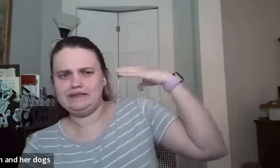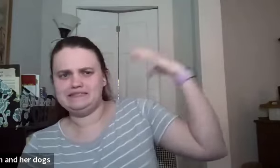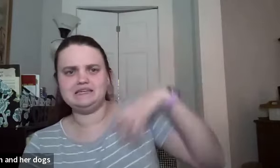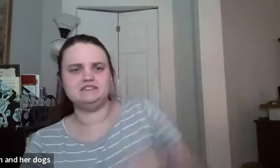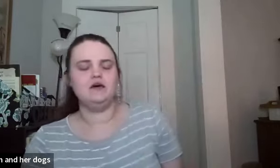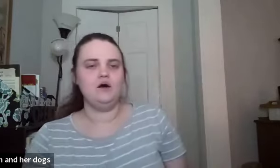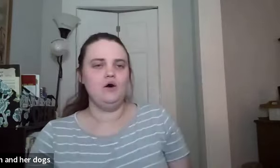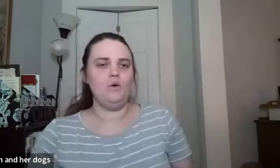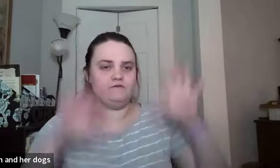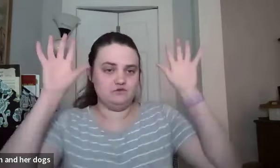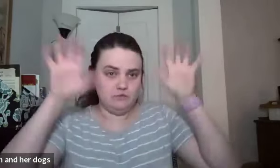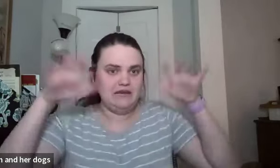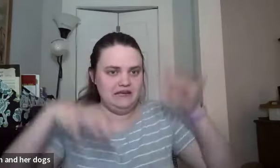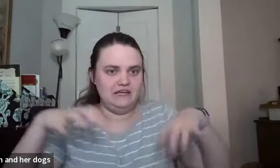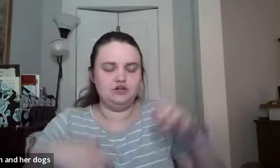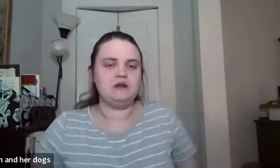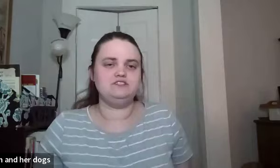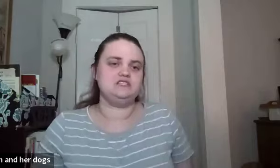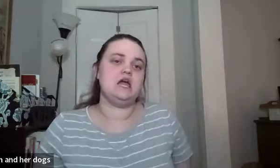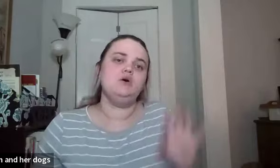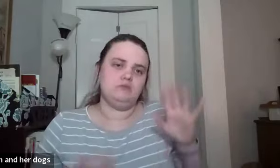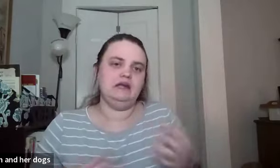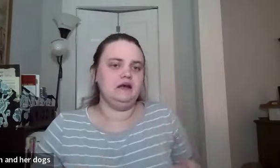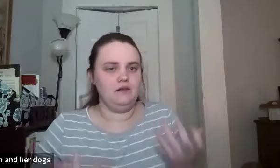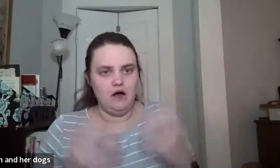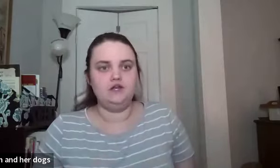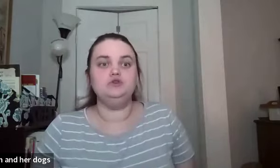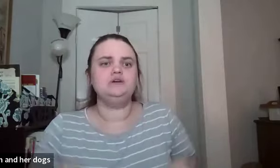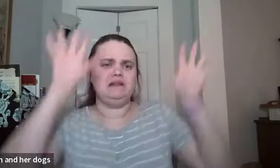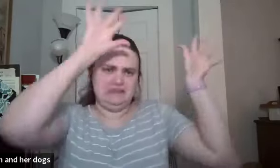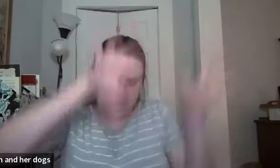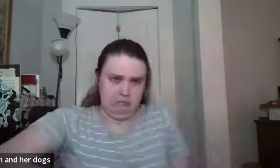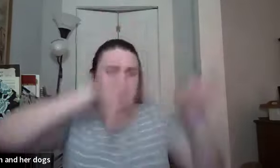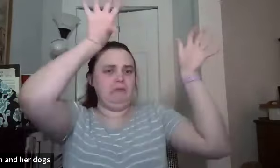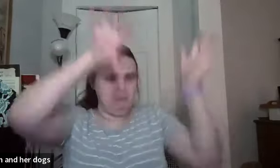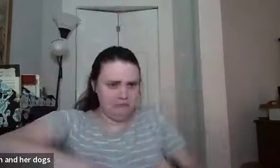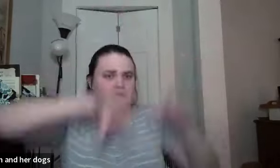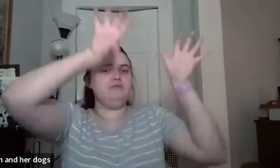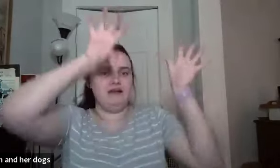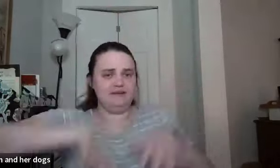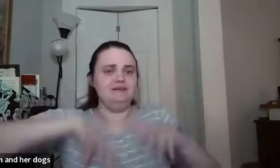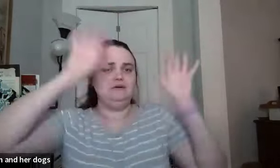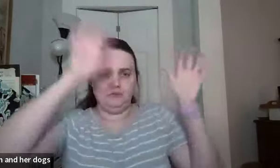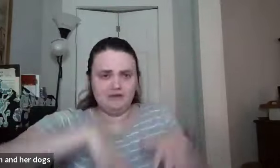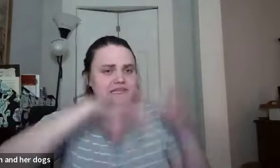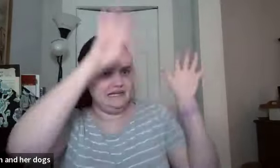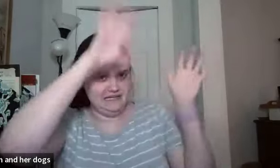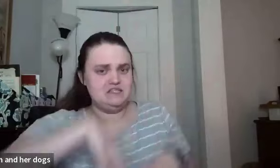it's this." Or if it's raining, you don't have to just say raining a lot. No, you can be like, it's like really getting into